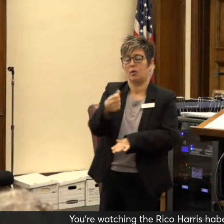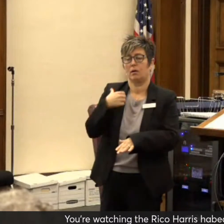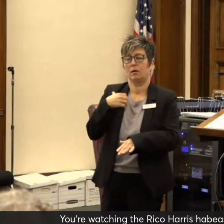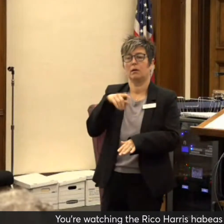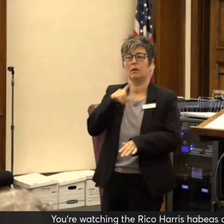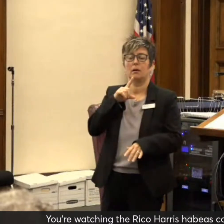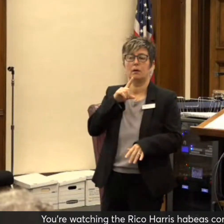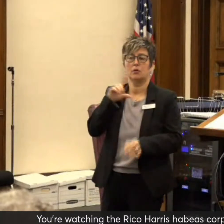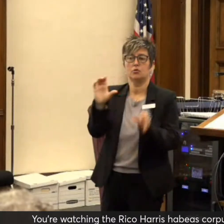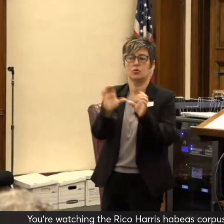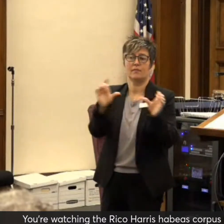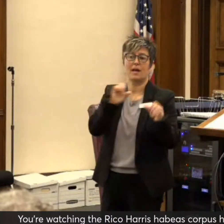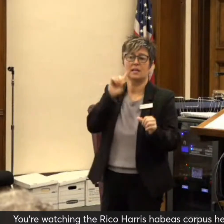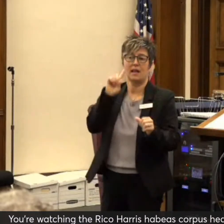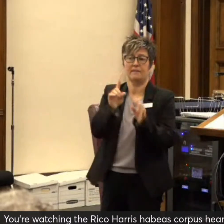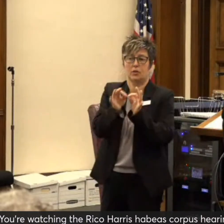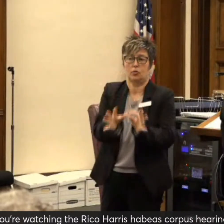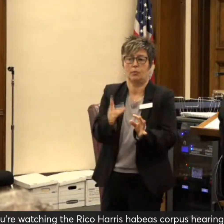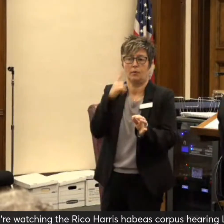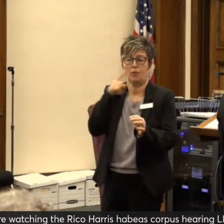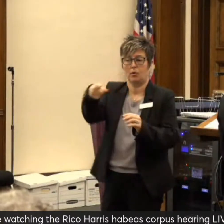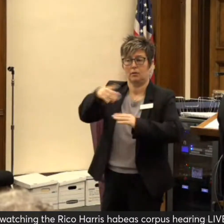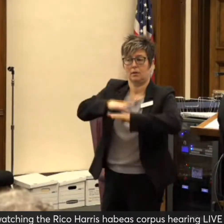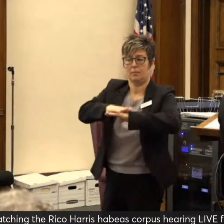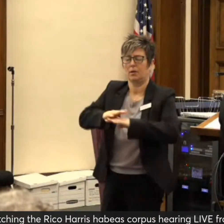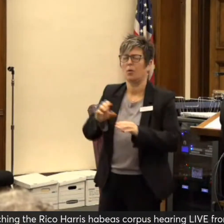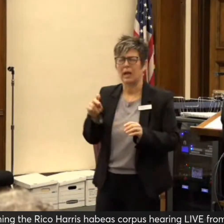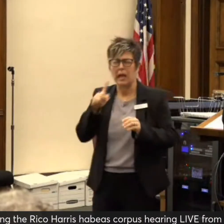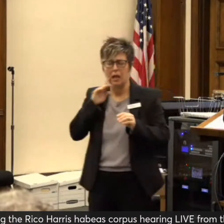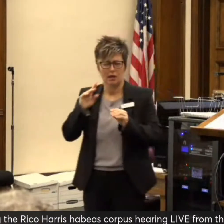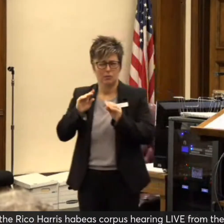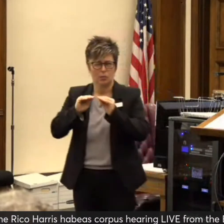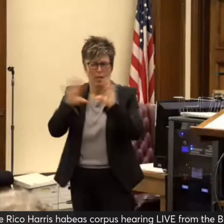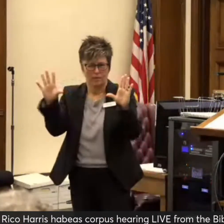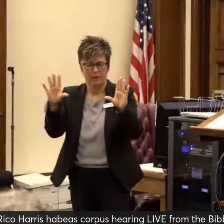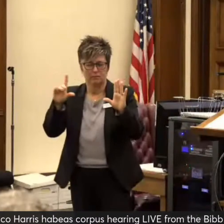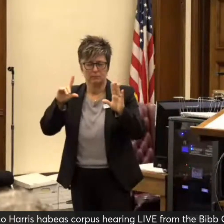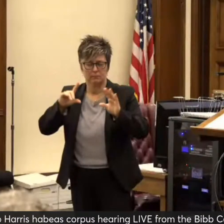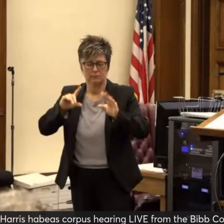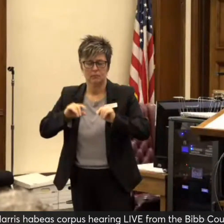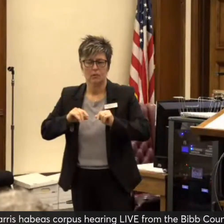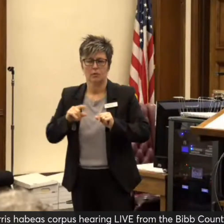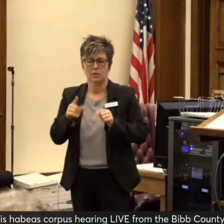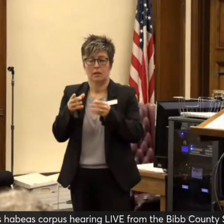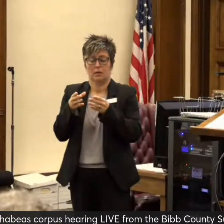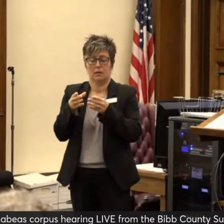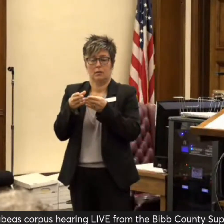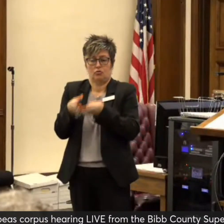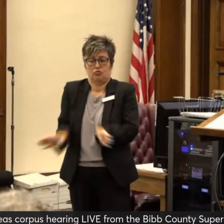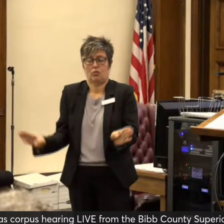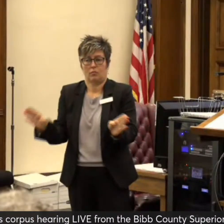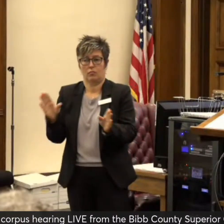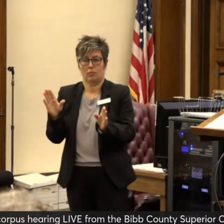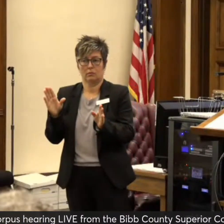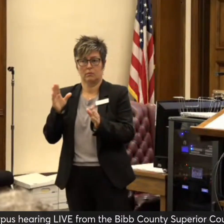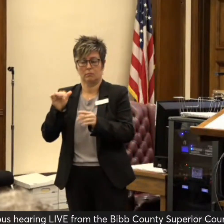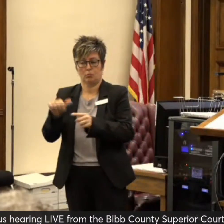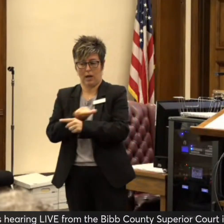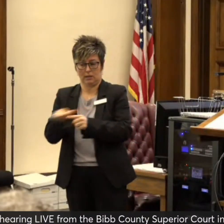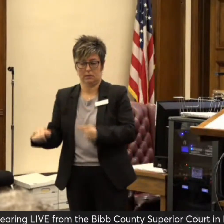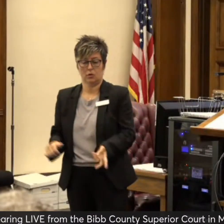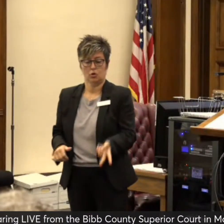proceedings. So just to clarify, so what you're talking about, the general practices are two proceeding